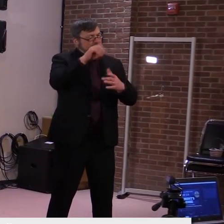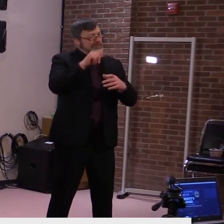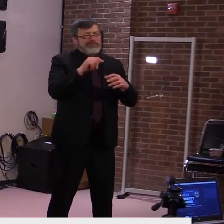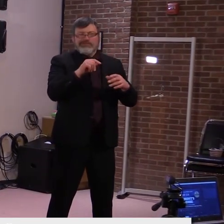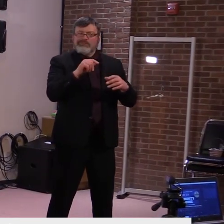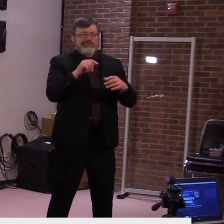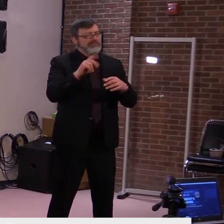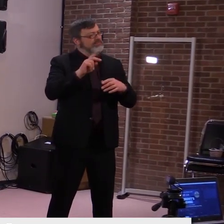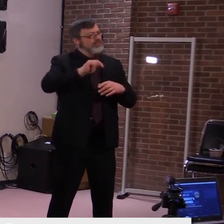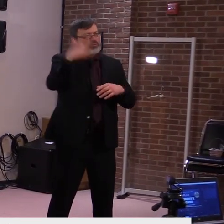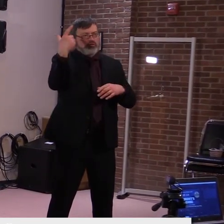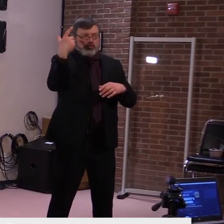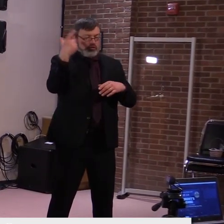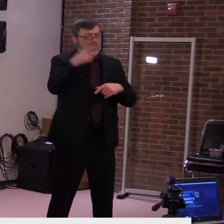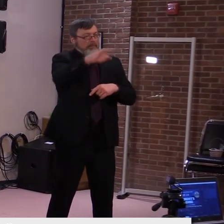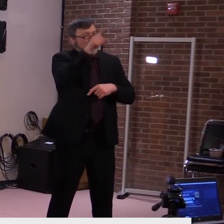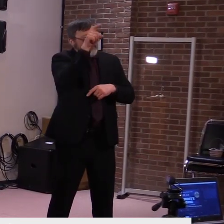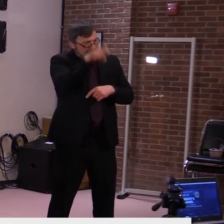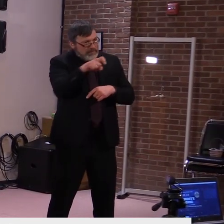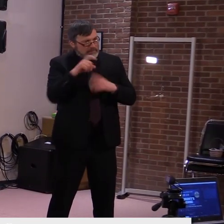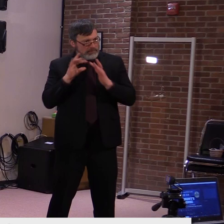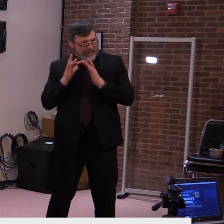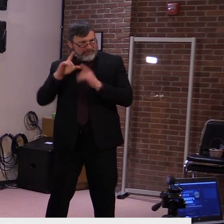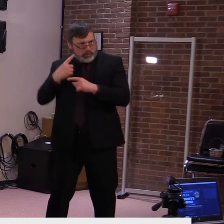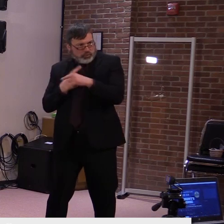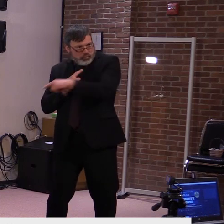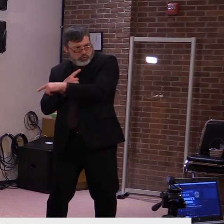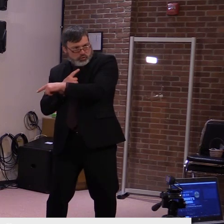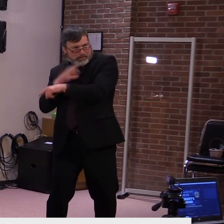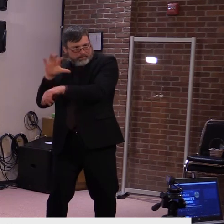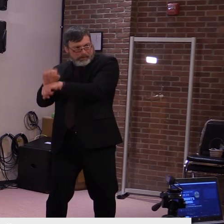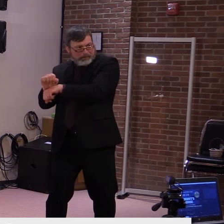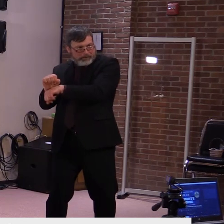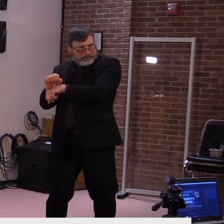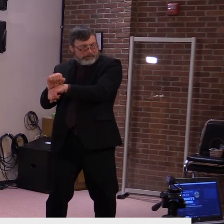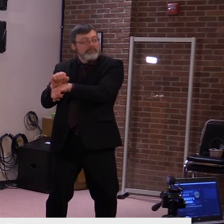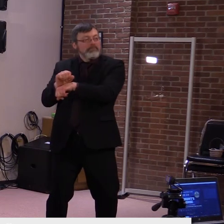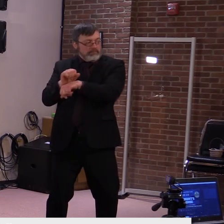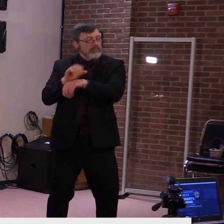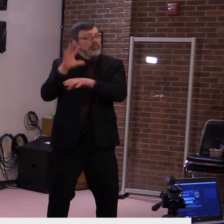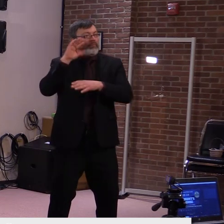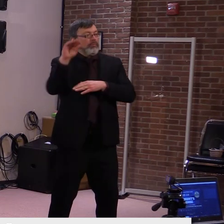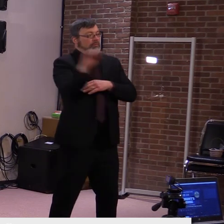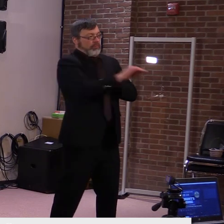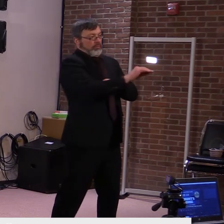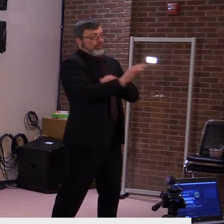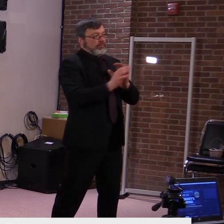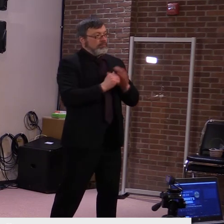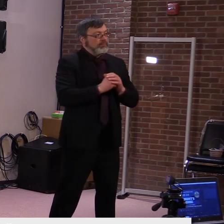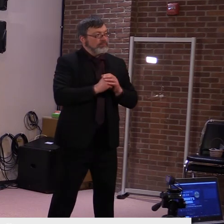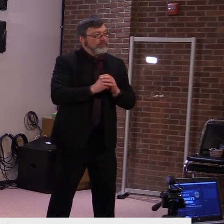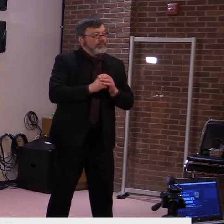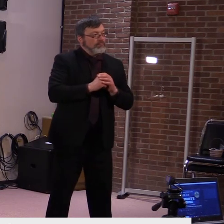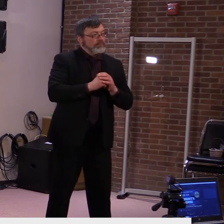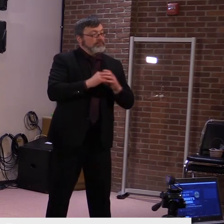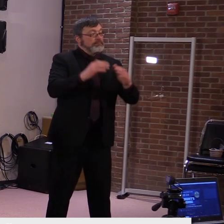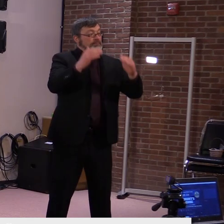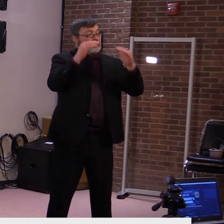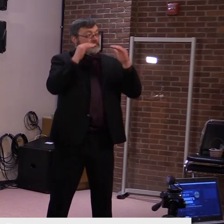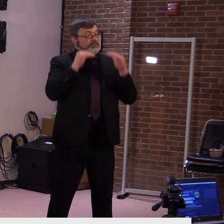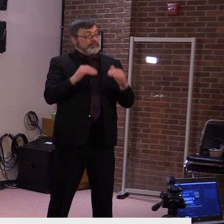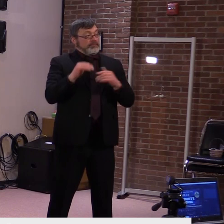at Spalding High School this Sunday. I believe most of the slots, it's a big event.